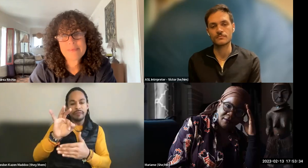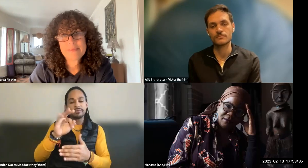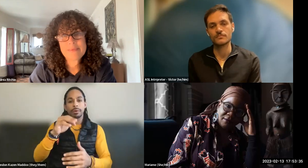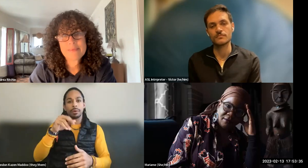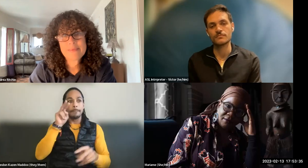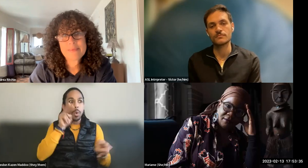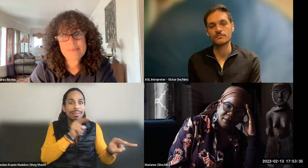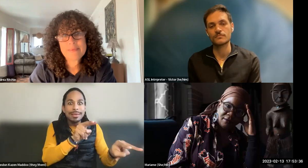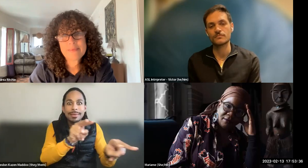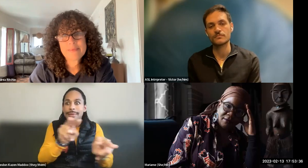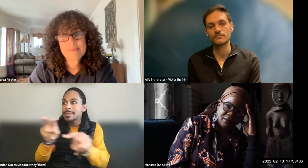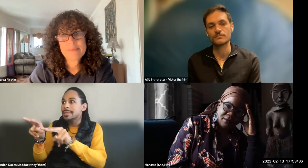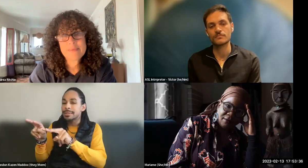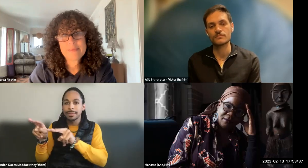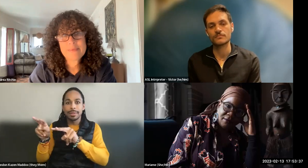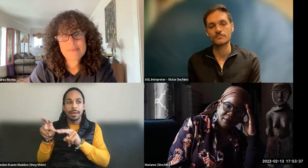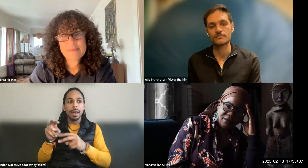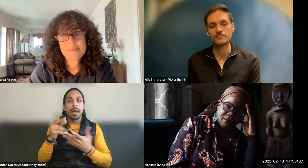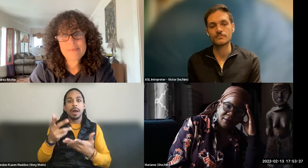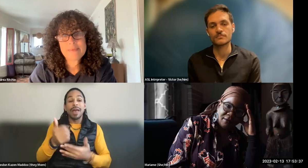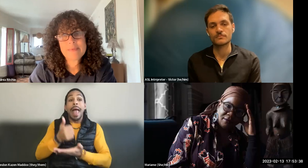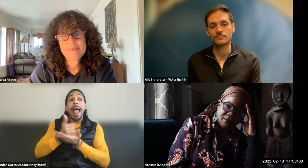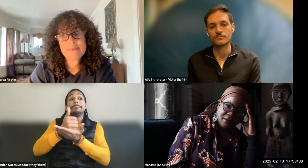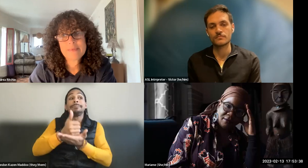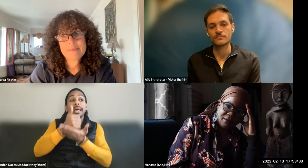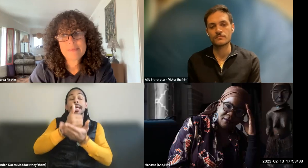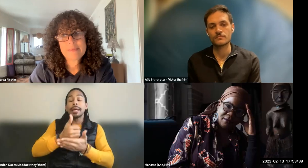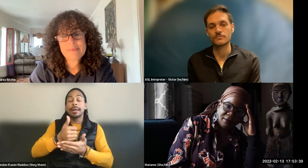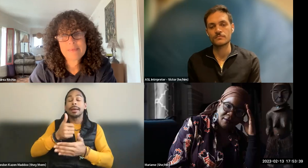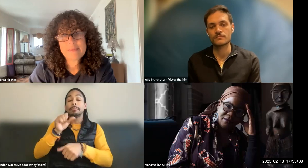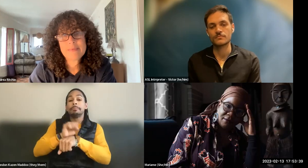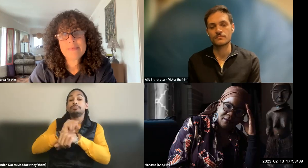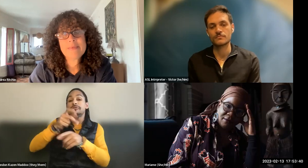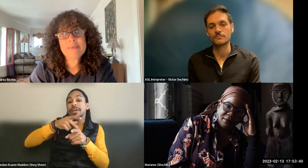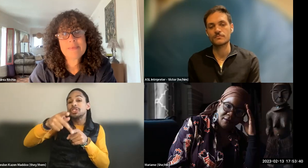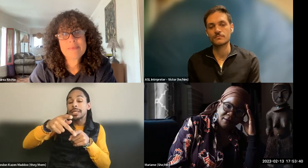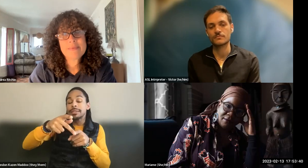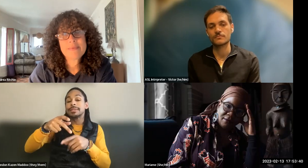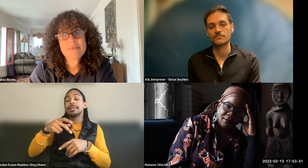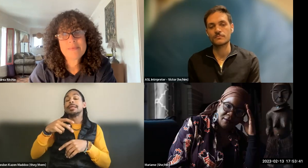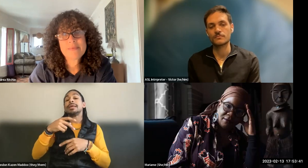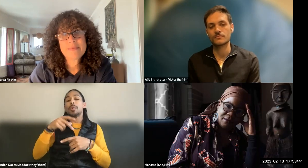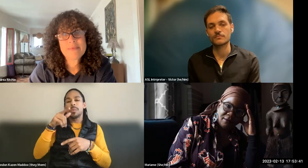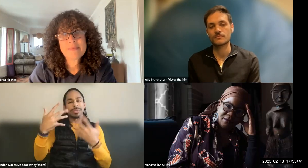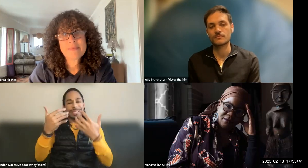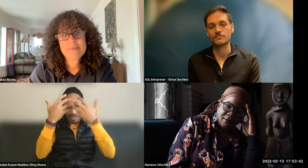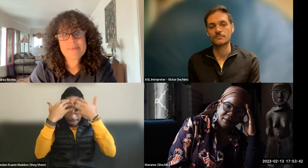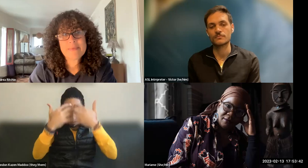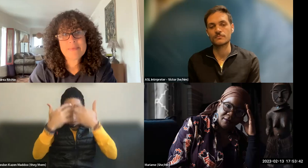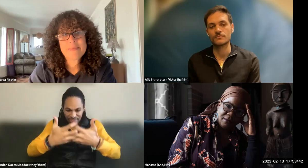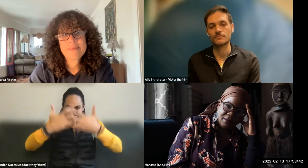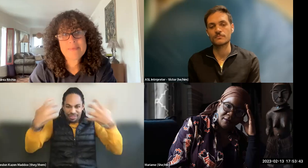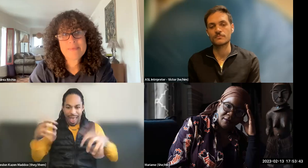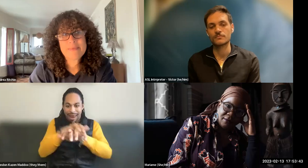the so-called helping professions and policy apart from police. That's kind of the long